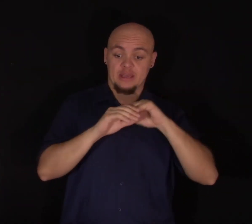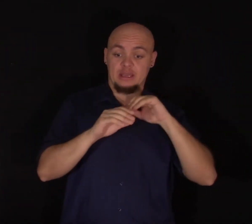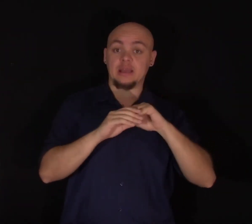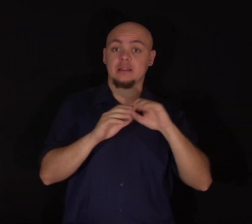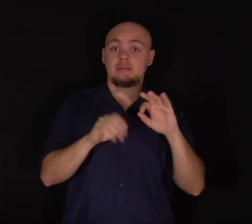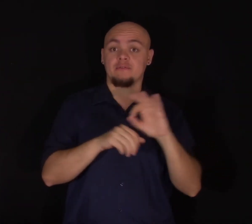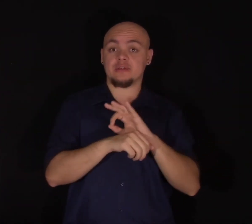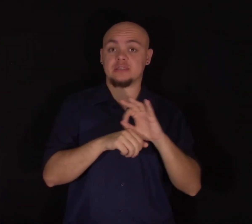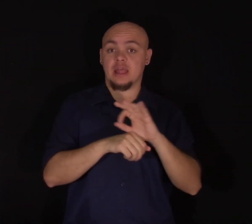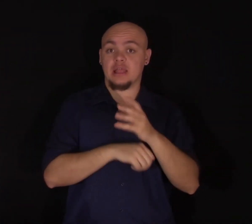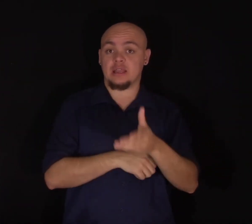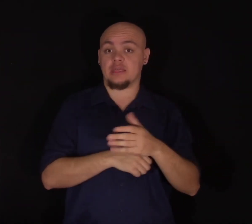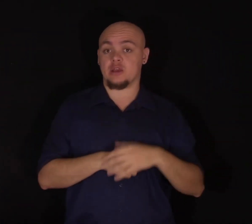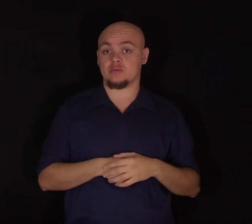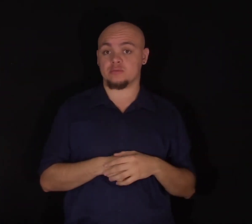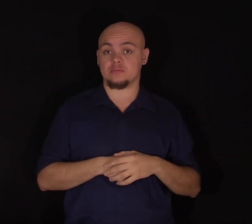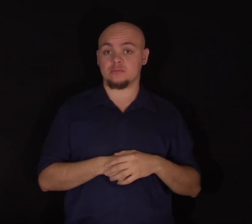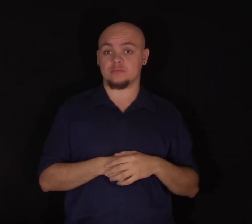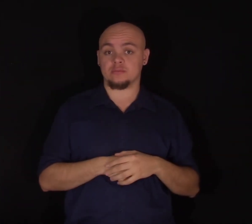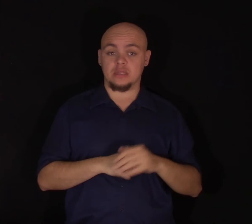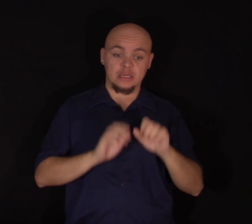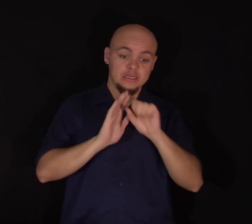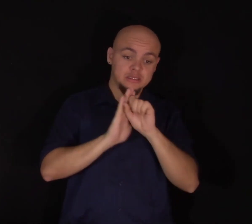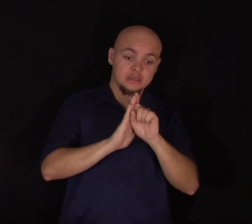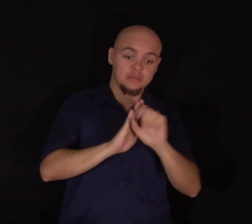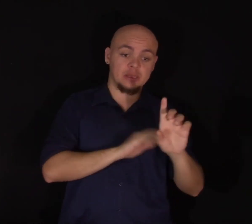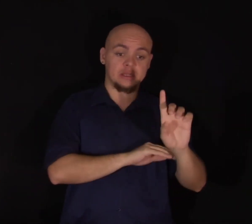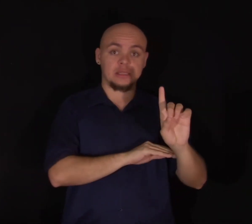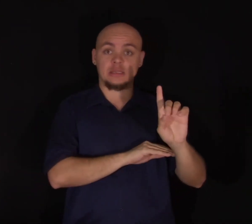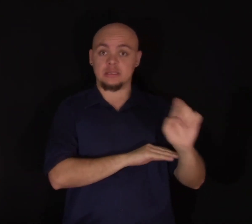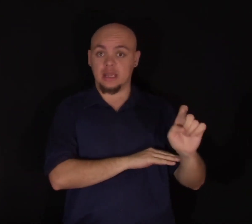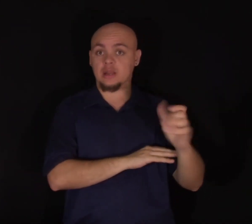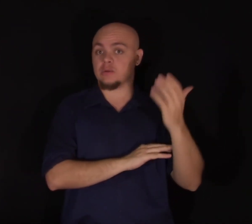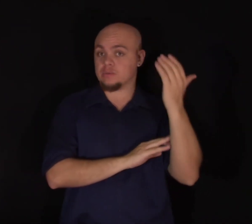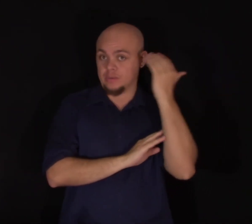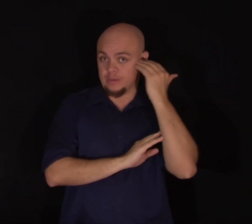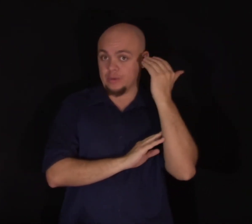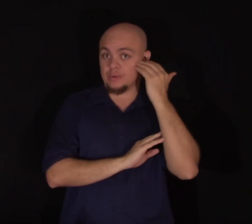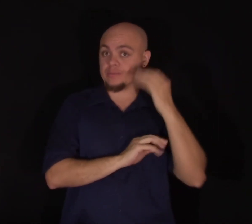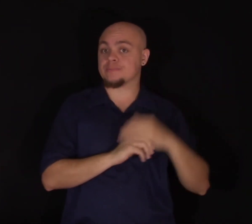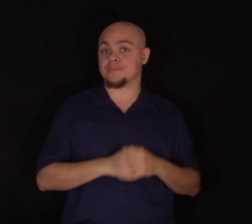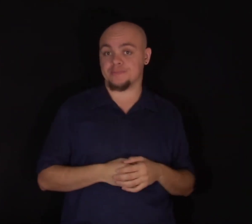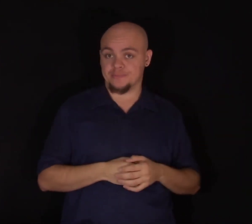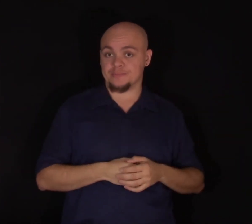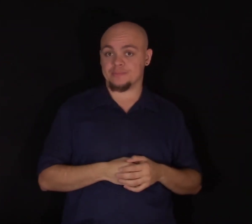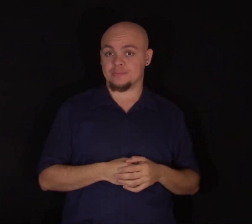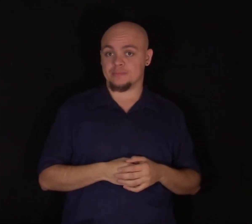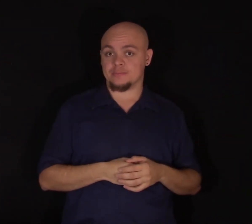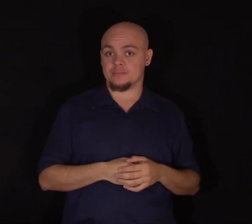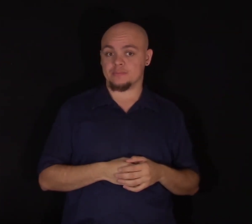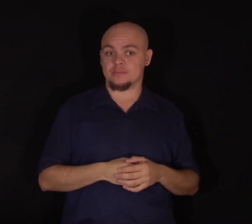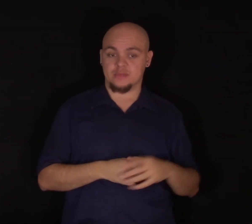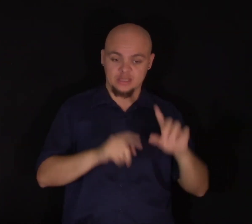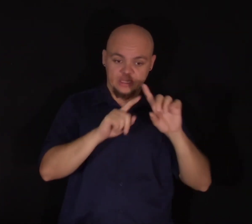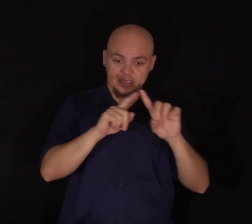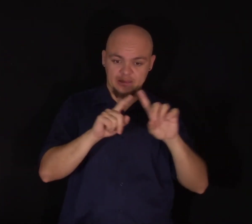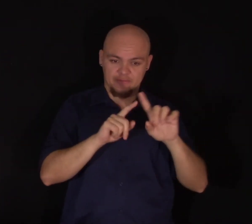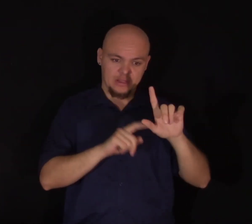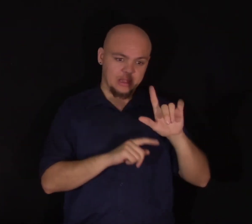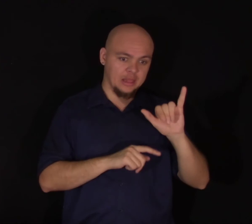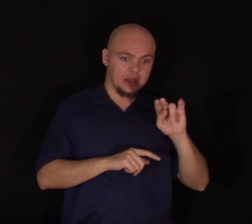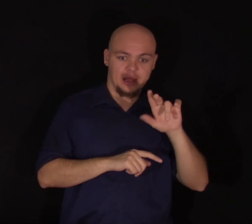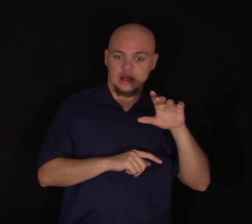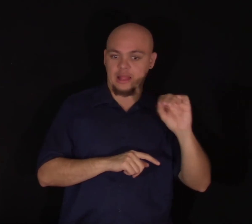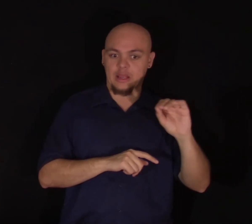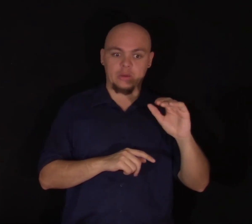See, our family has learned symptoms and diagnoses. We have learned to navigate the lingo and learn systems we